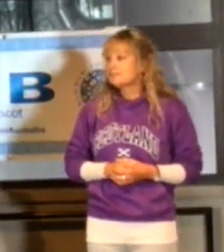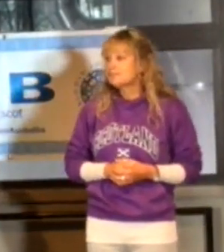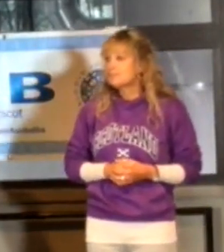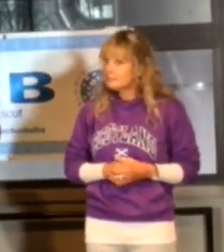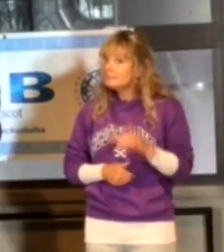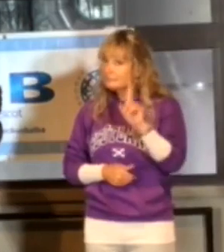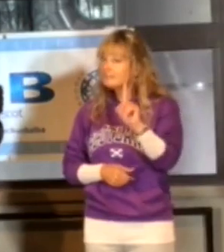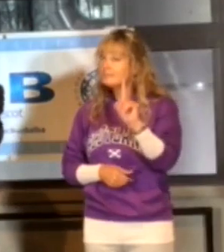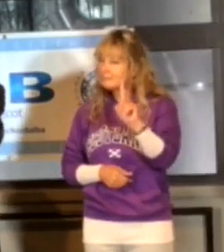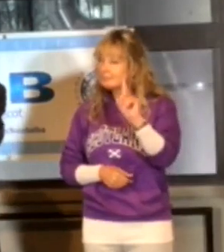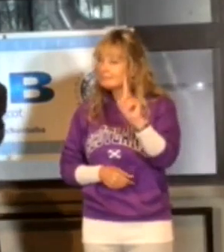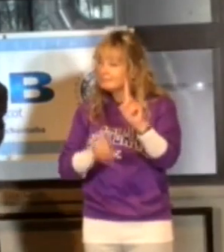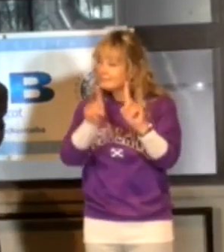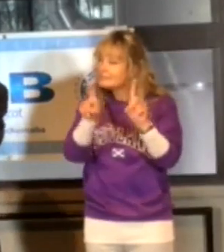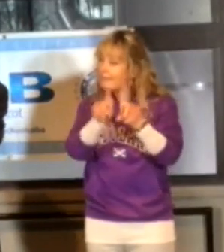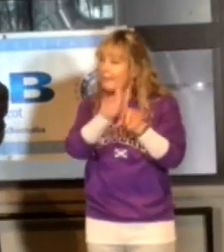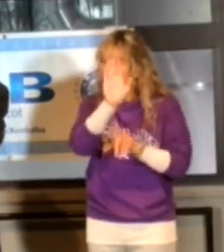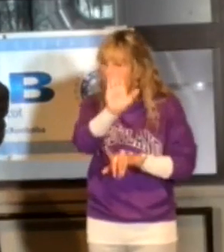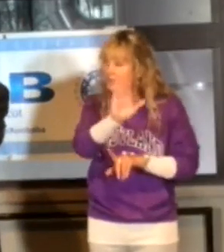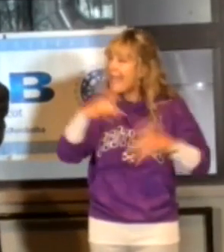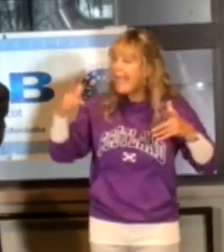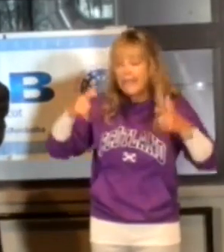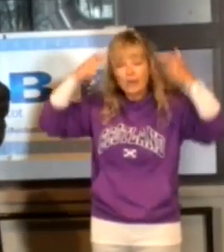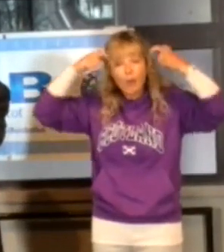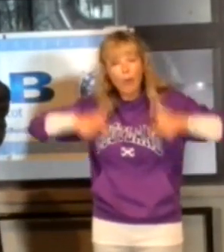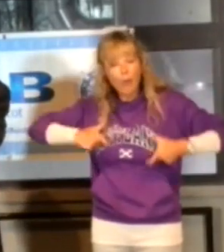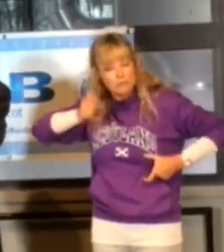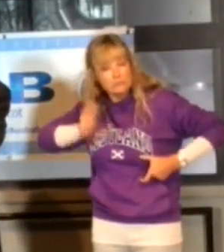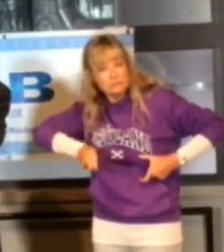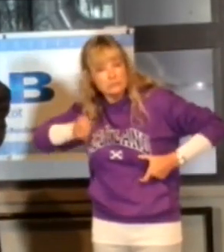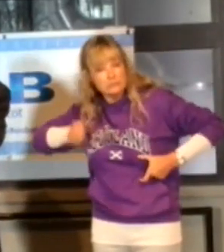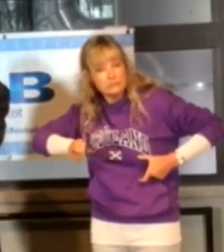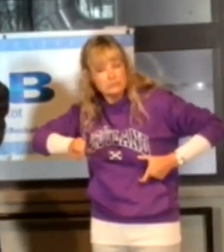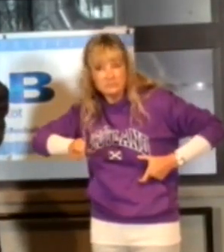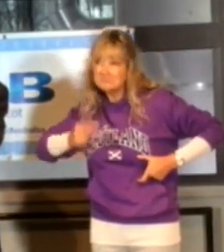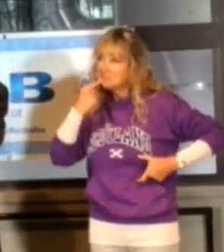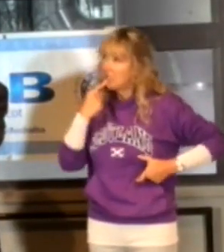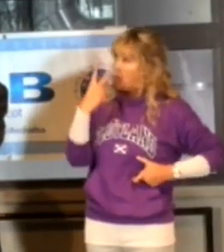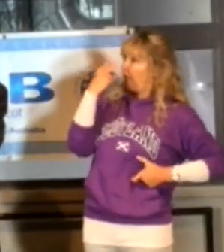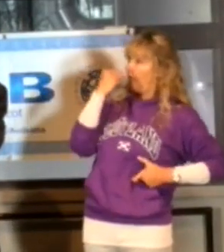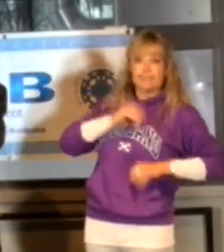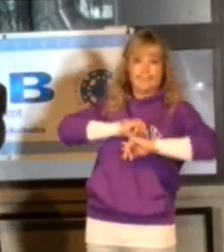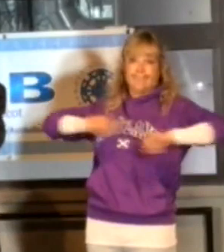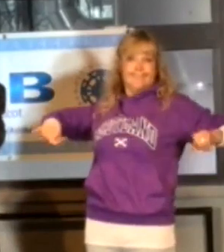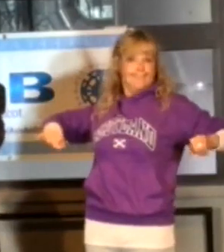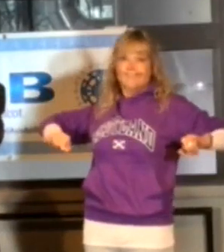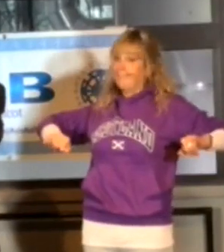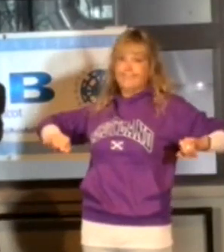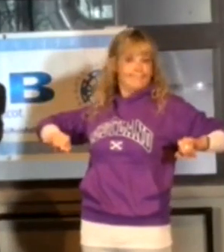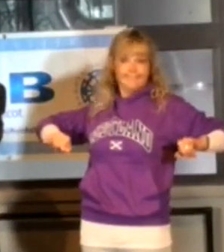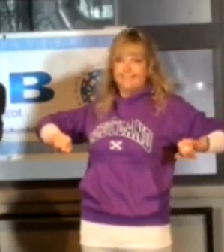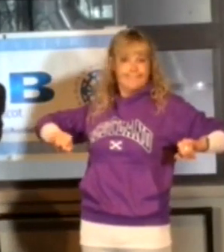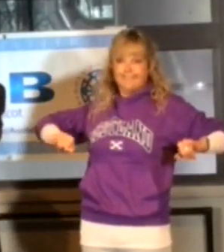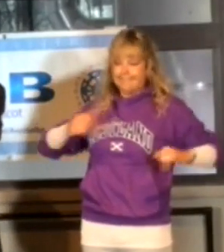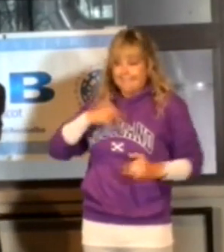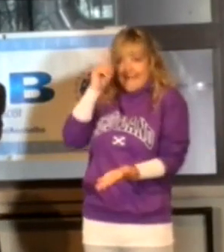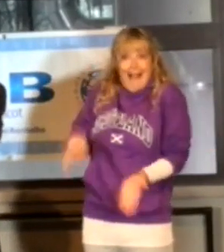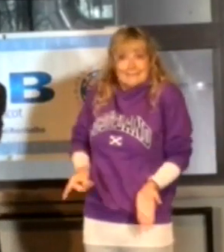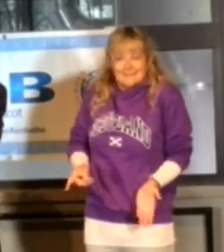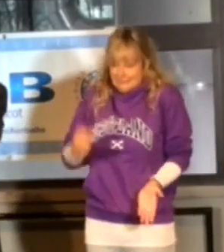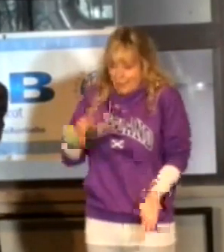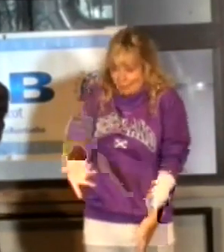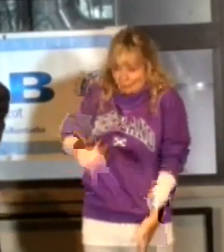Nor can we be denied by any court. The right of self-determination is an inalienable